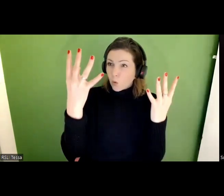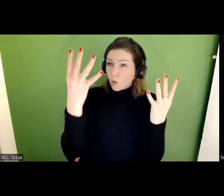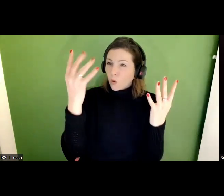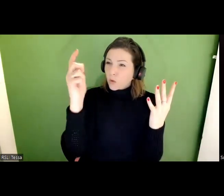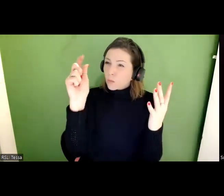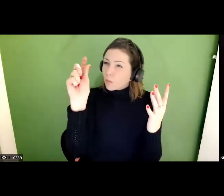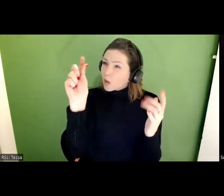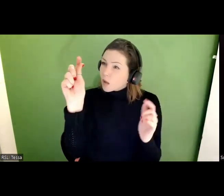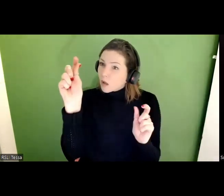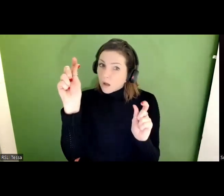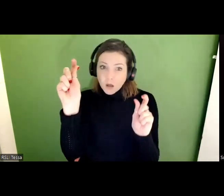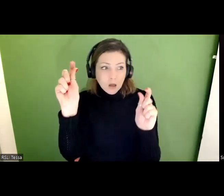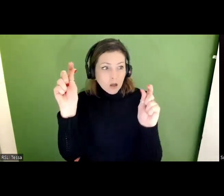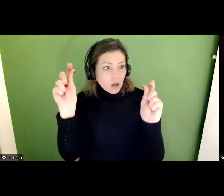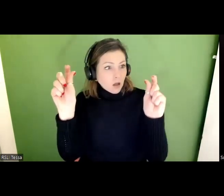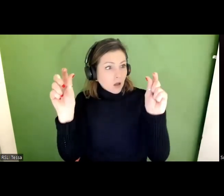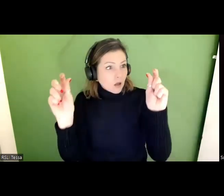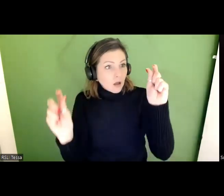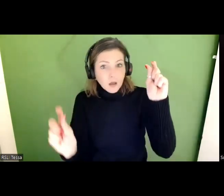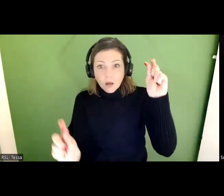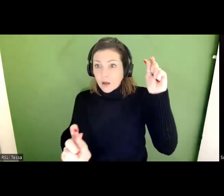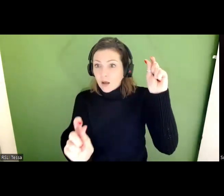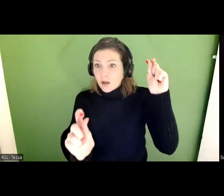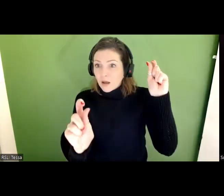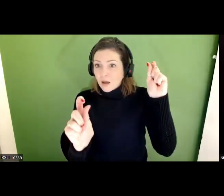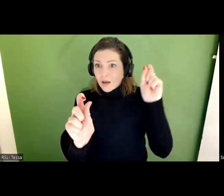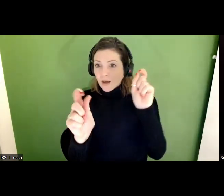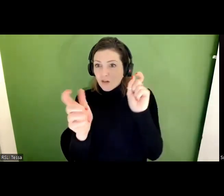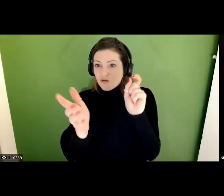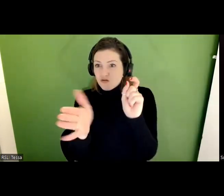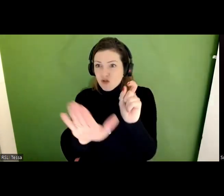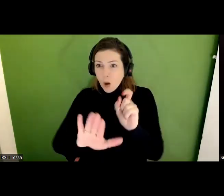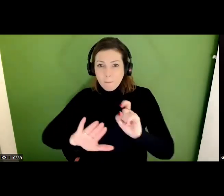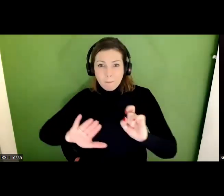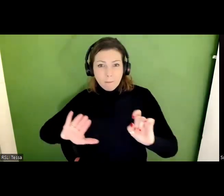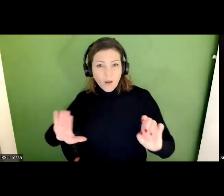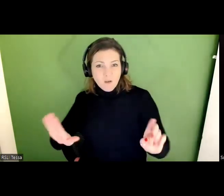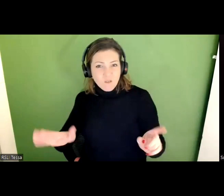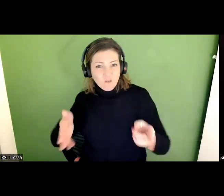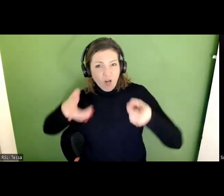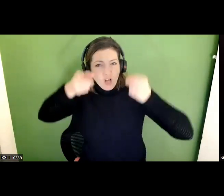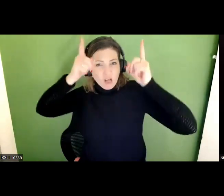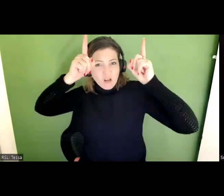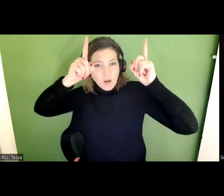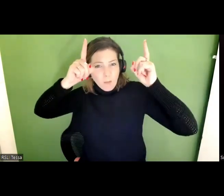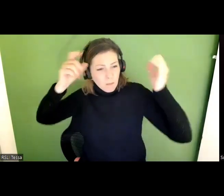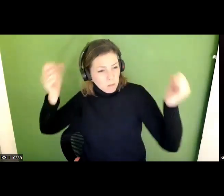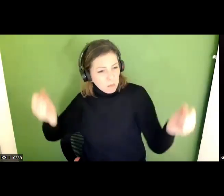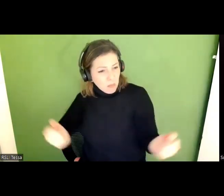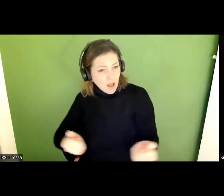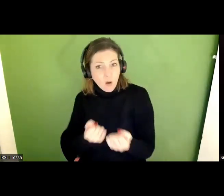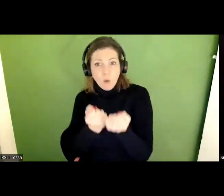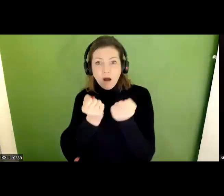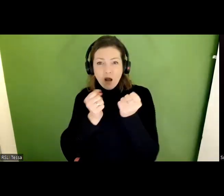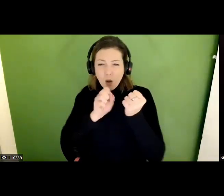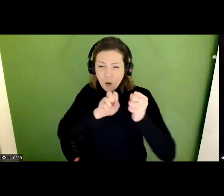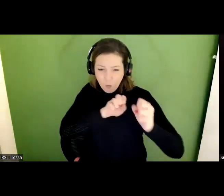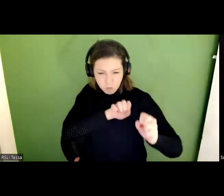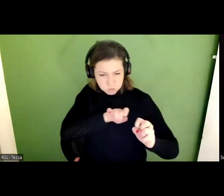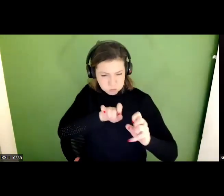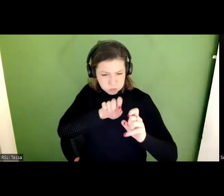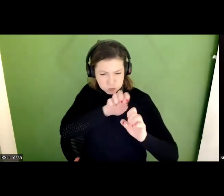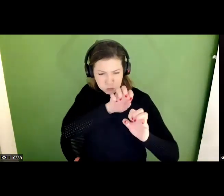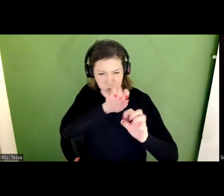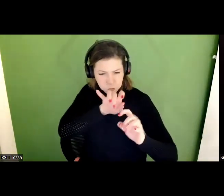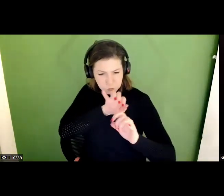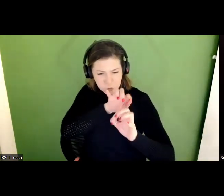Minuscule gems spewed out with Vulcan's power, swept along in bubbling, boiling, pyroclastic